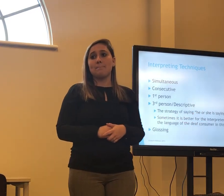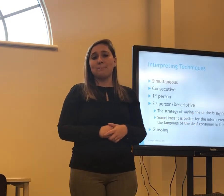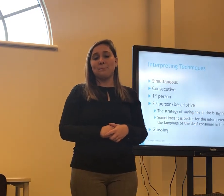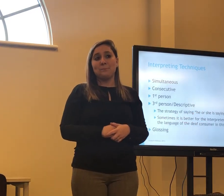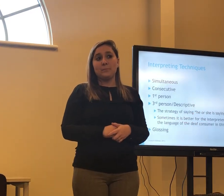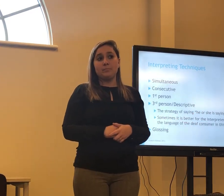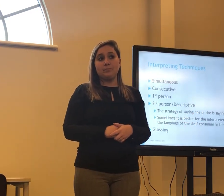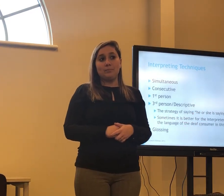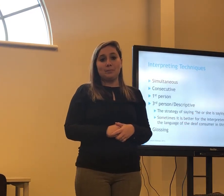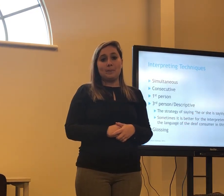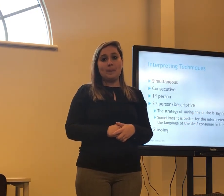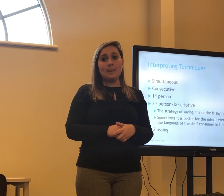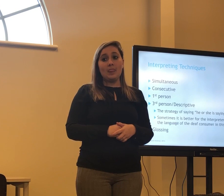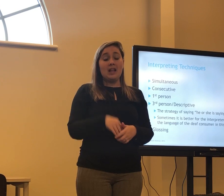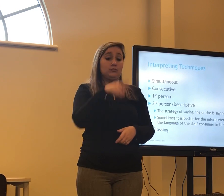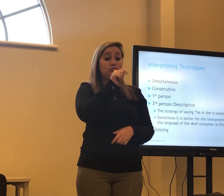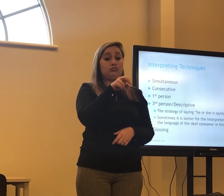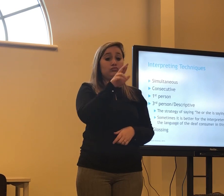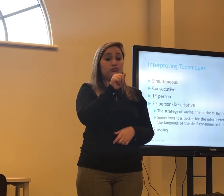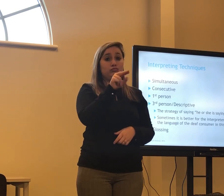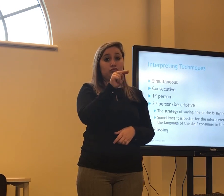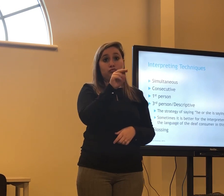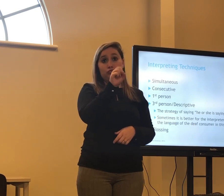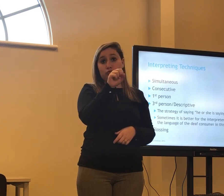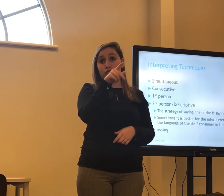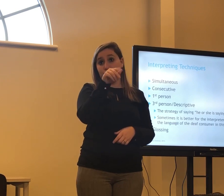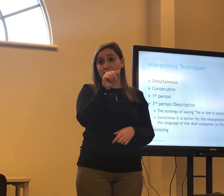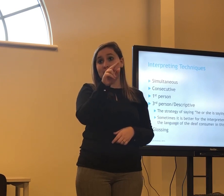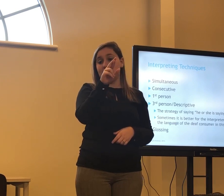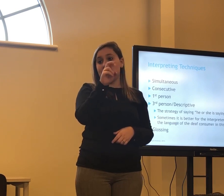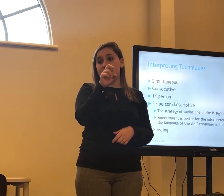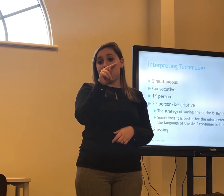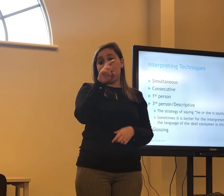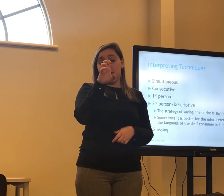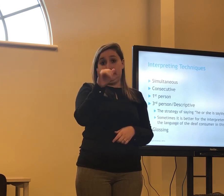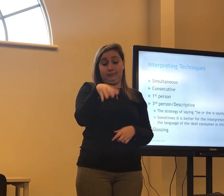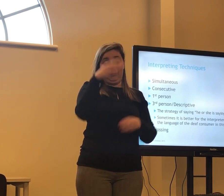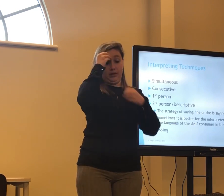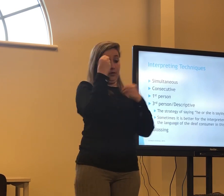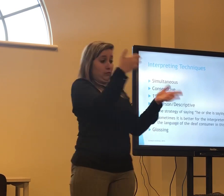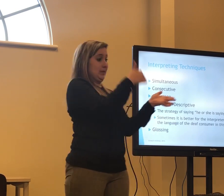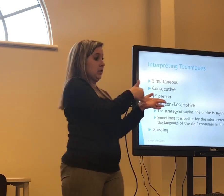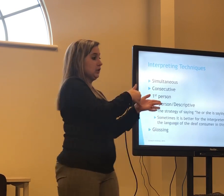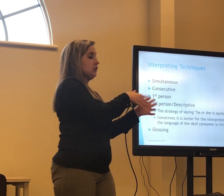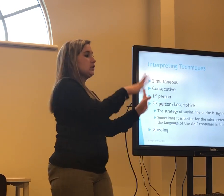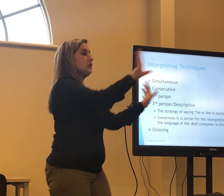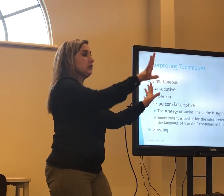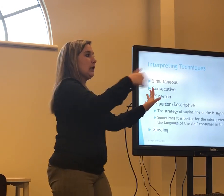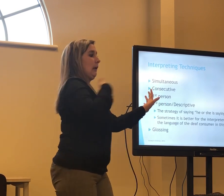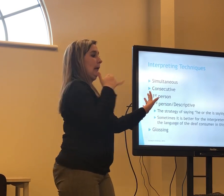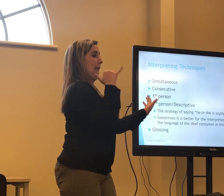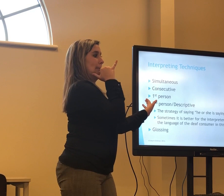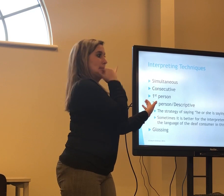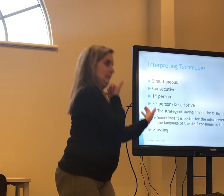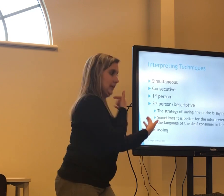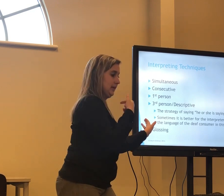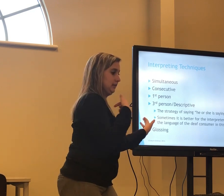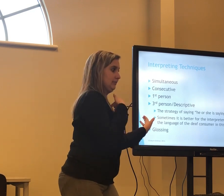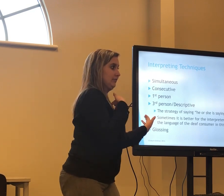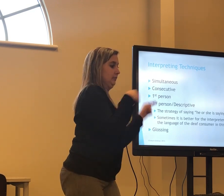And back to transparency, I tell the doctors all the time, nope, I made a mistake, let me go back, we're gonna fix this. I signed that wrong, I